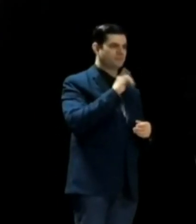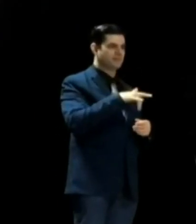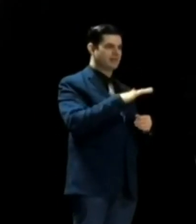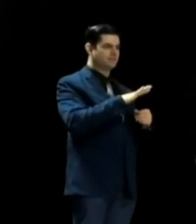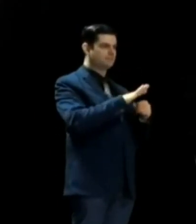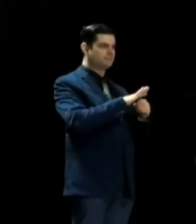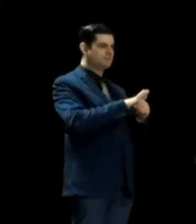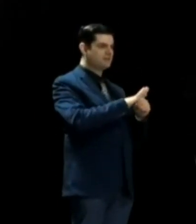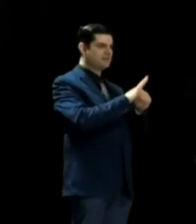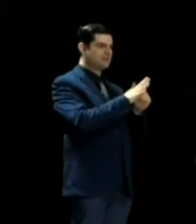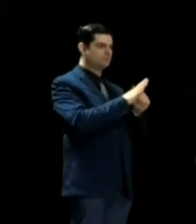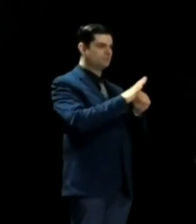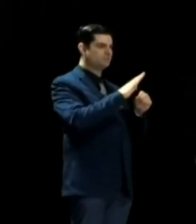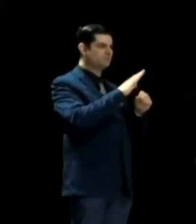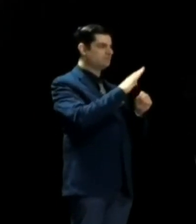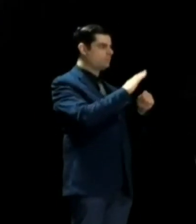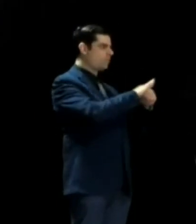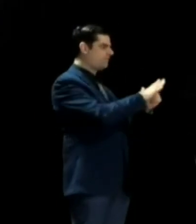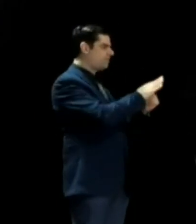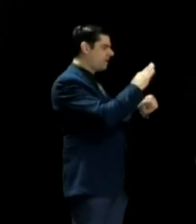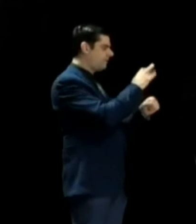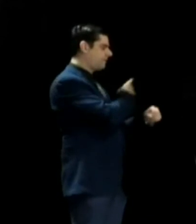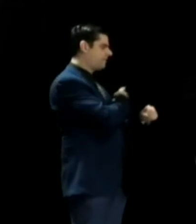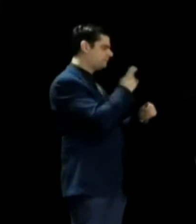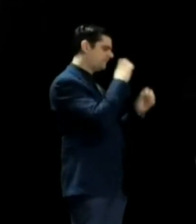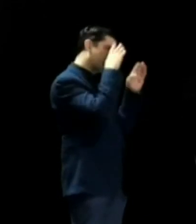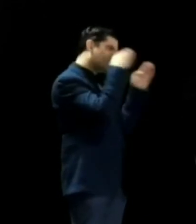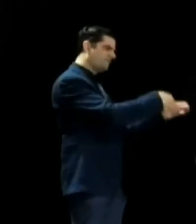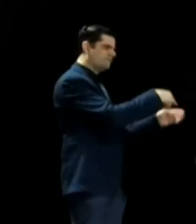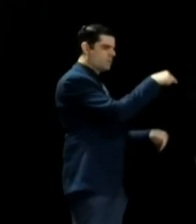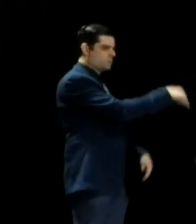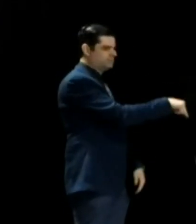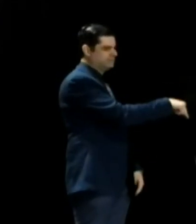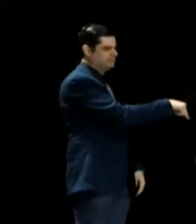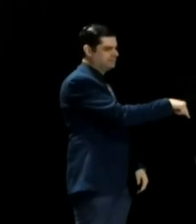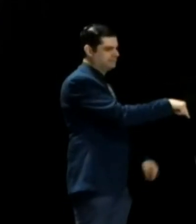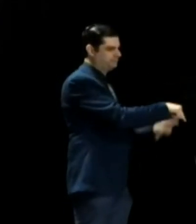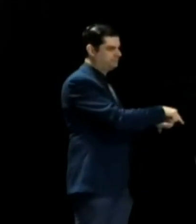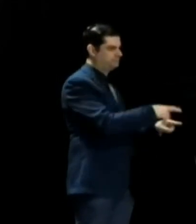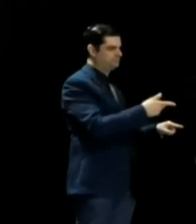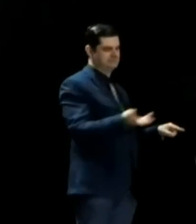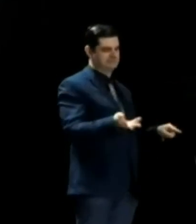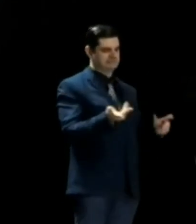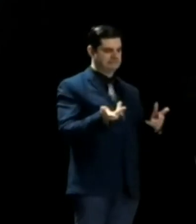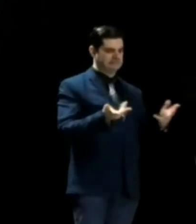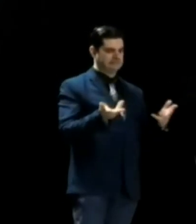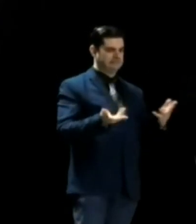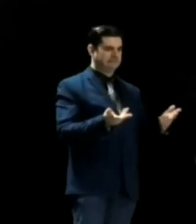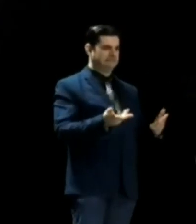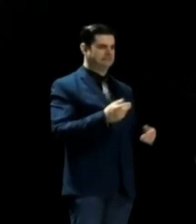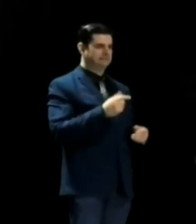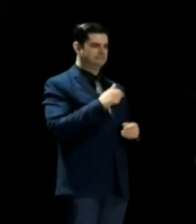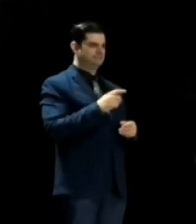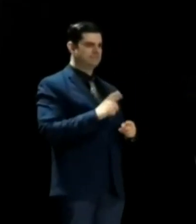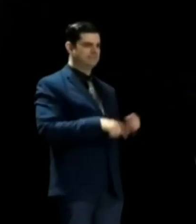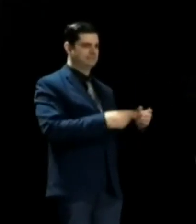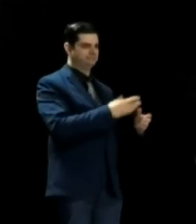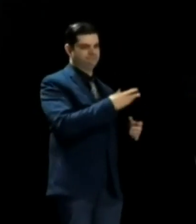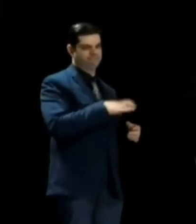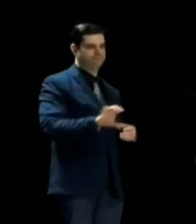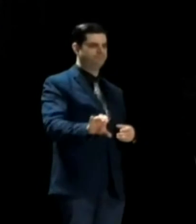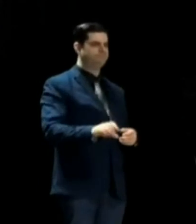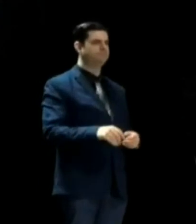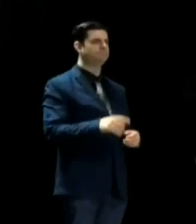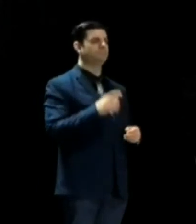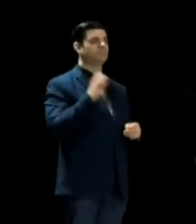hospitals, not just our county, but all the counties. So we're on calls. Our emergency management team is on calls with